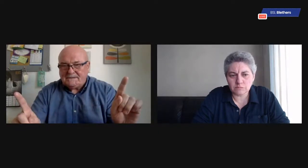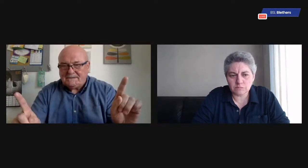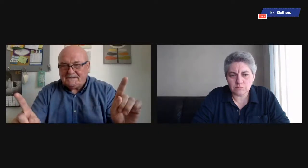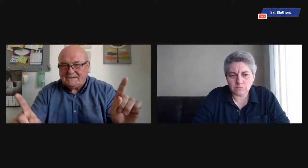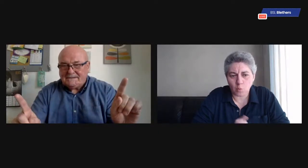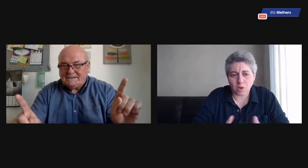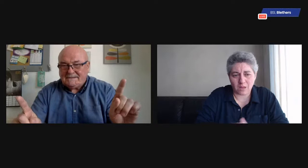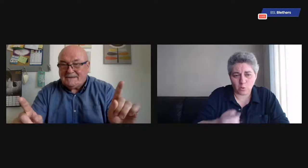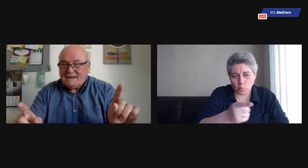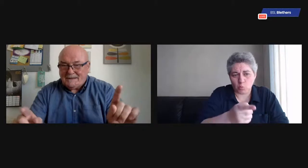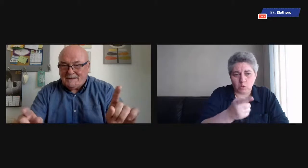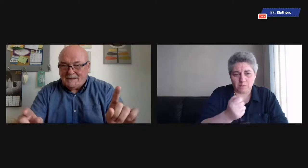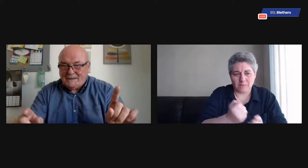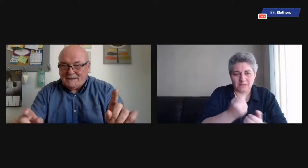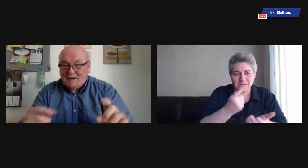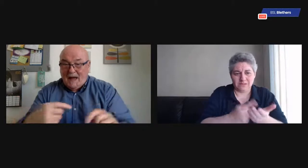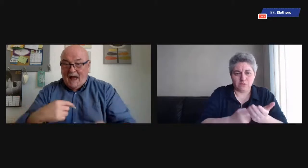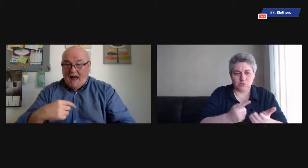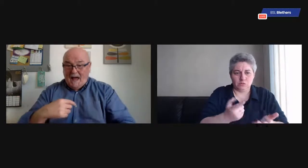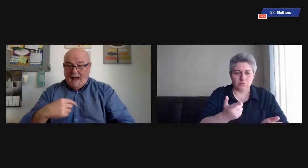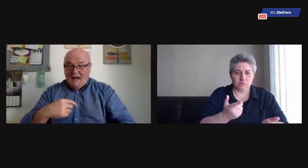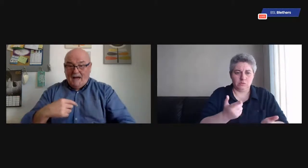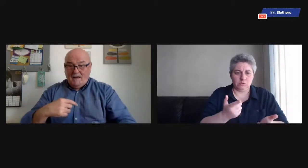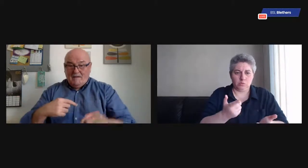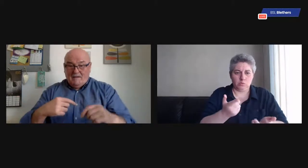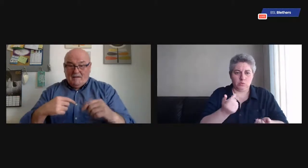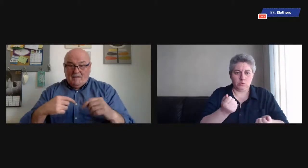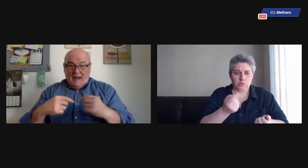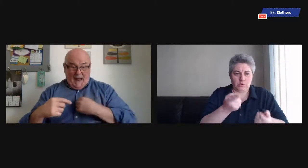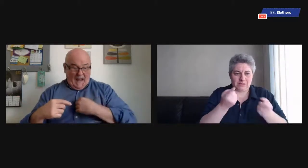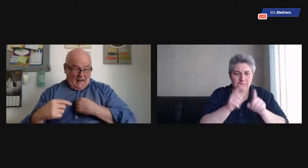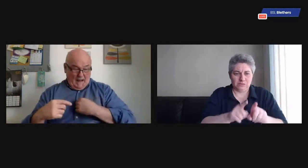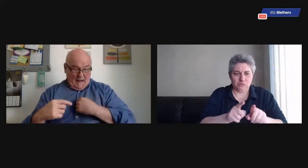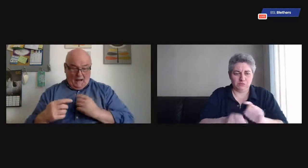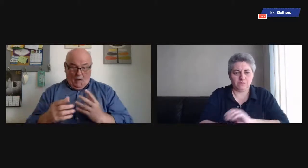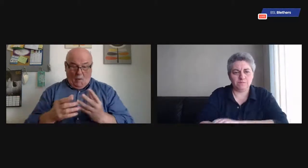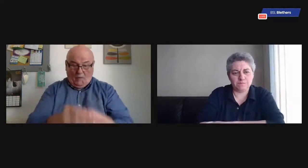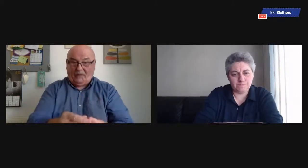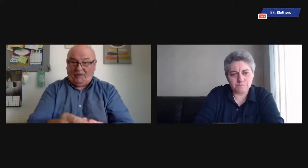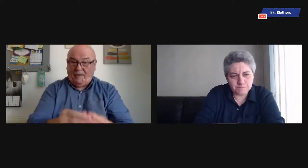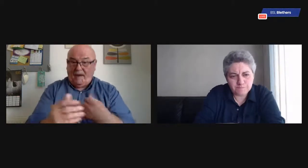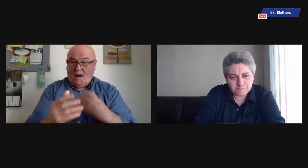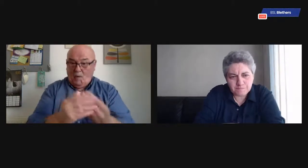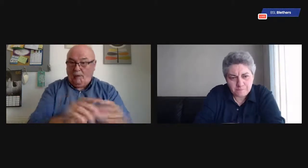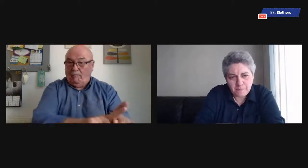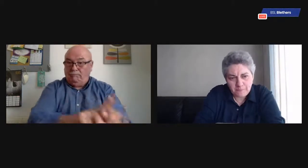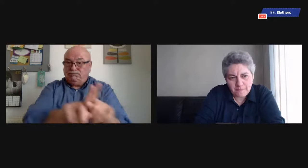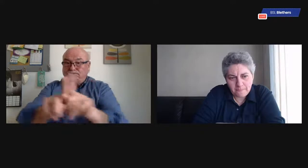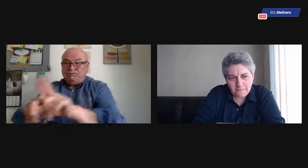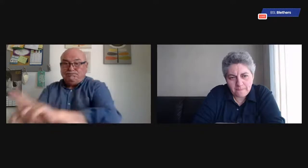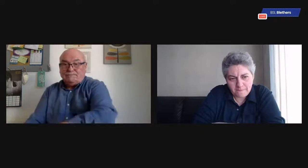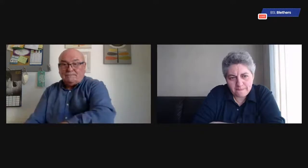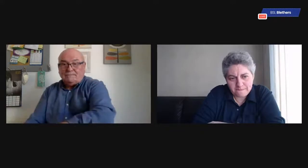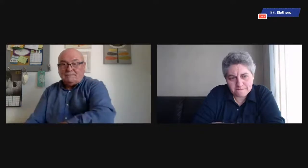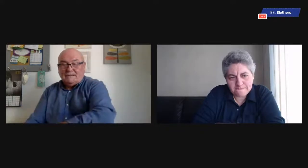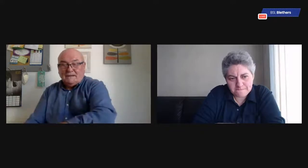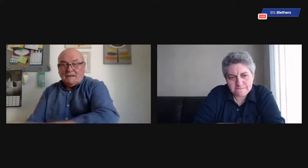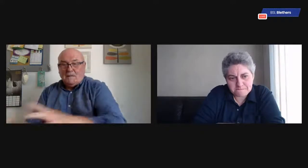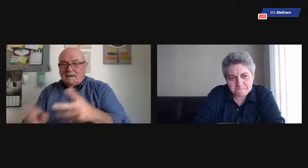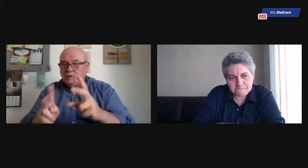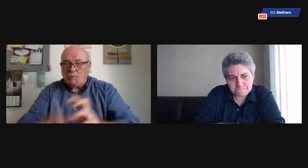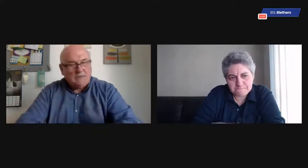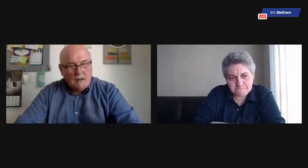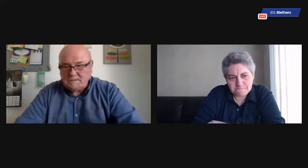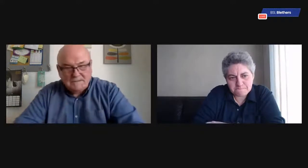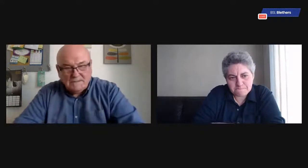police station. It's different interpreters when you get to court. Right. So do you make the decision? Well, I'm with the person, as I